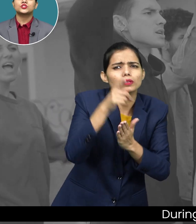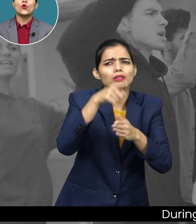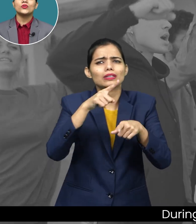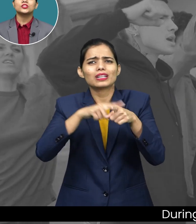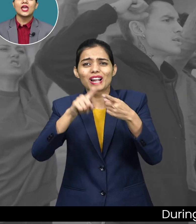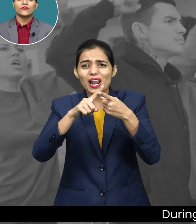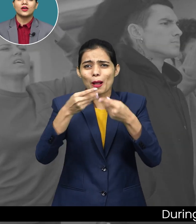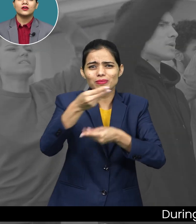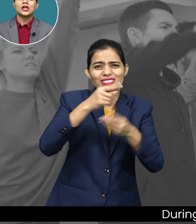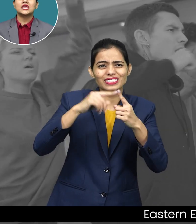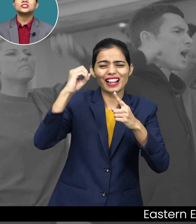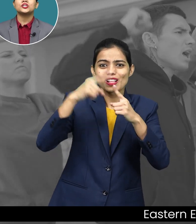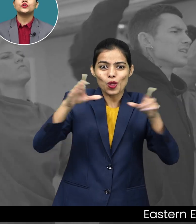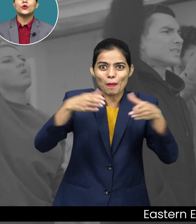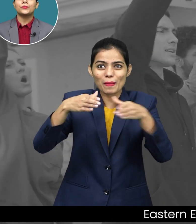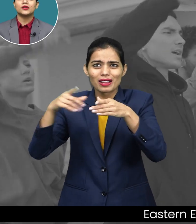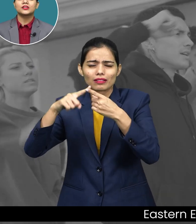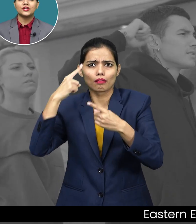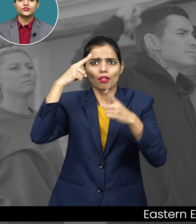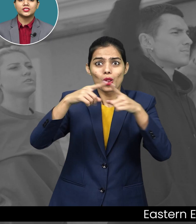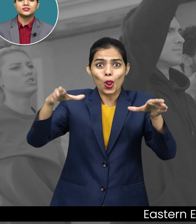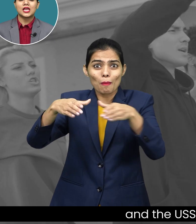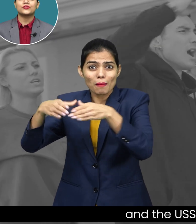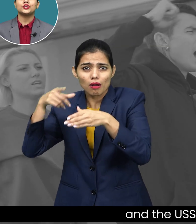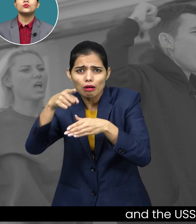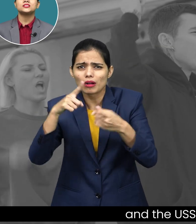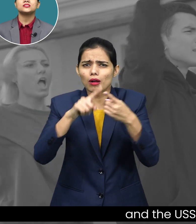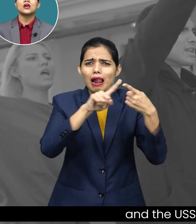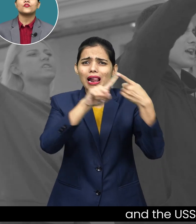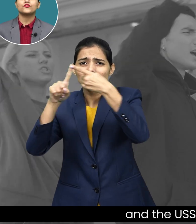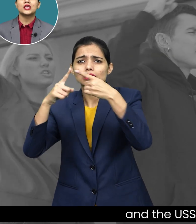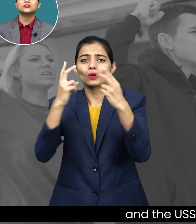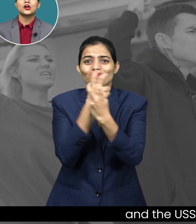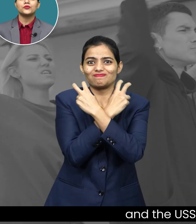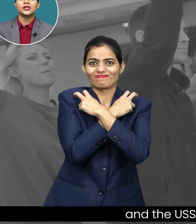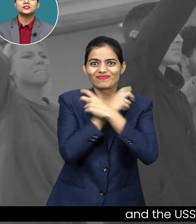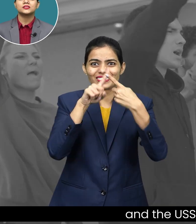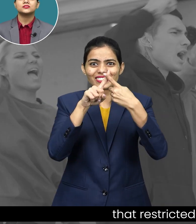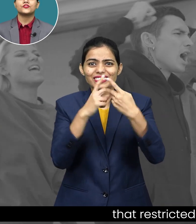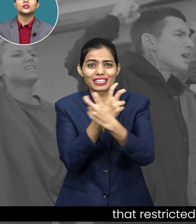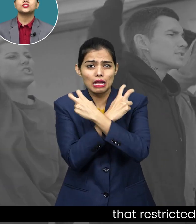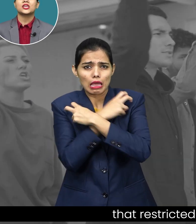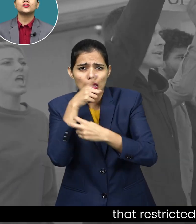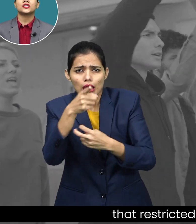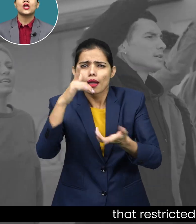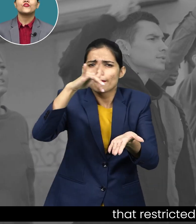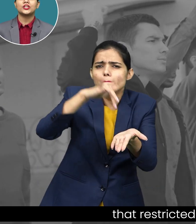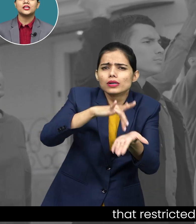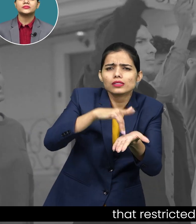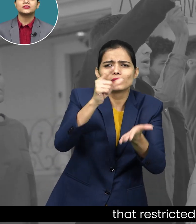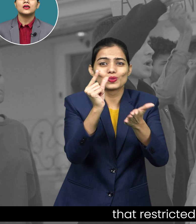During the Soviet era, Eastern European countries and the USSR faced governments that